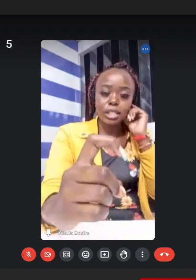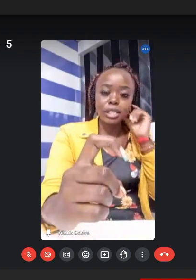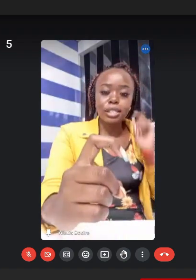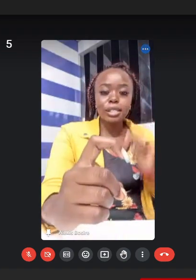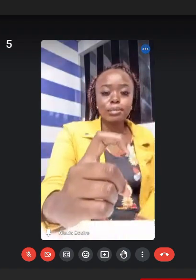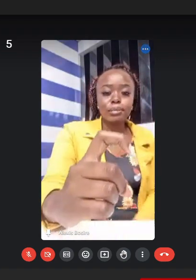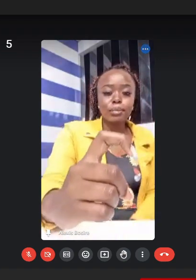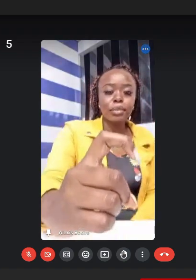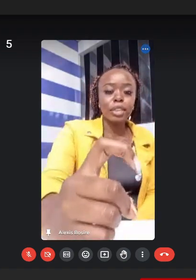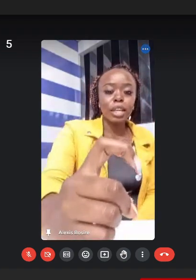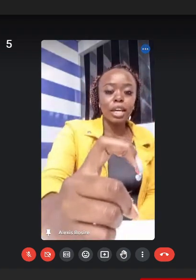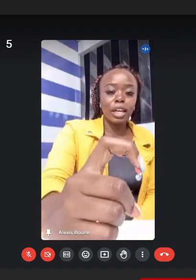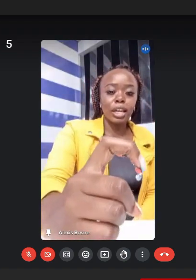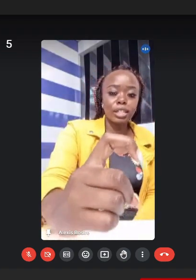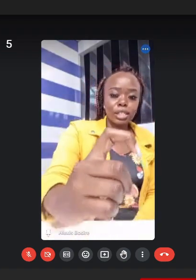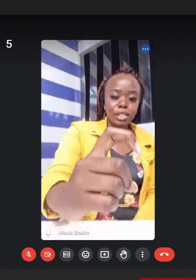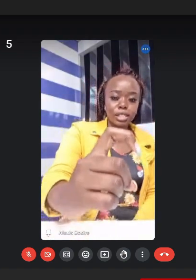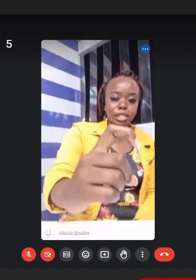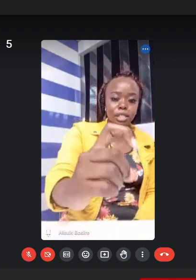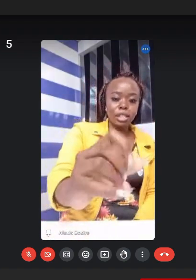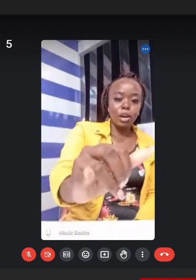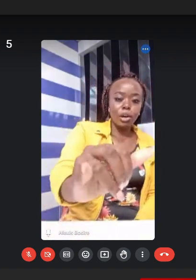X, X,